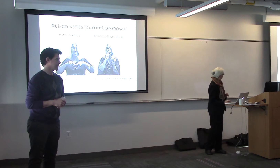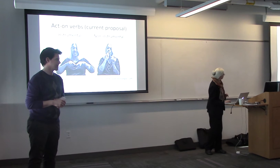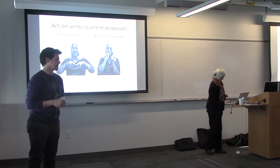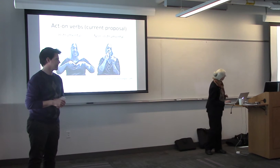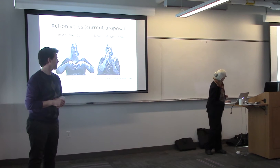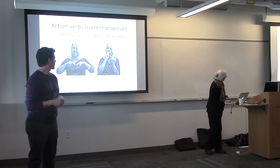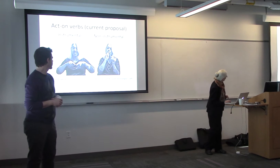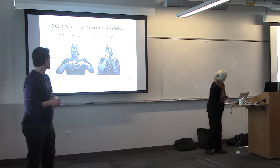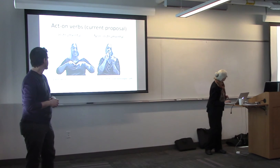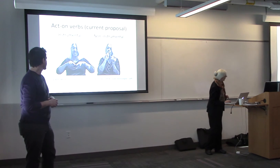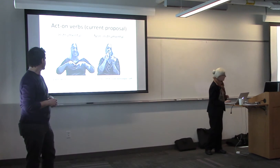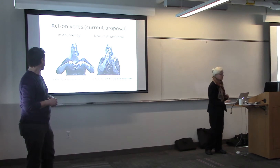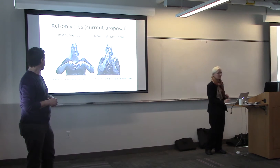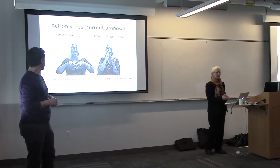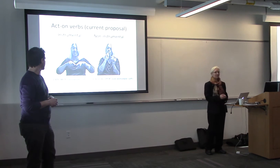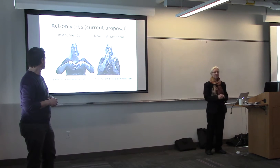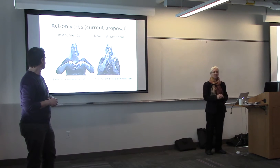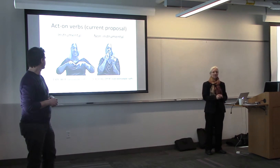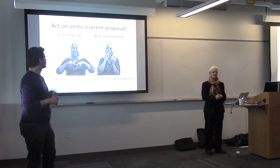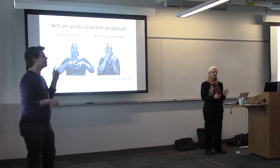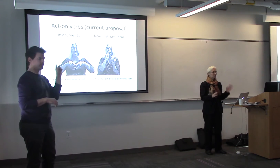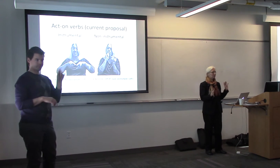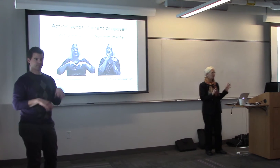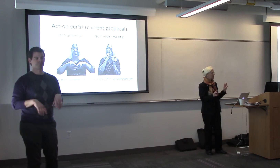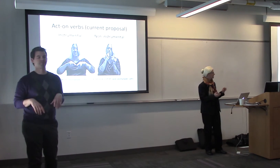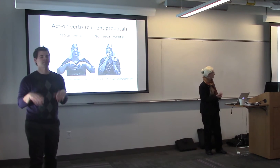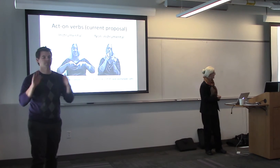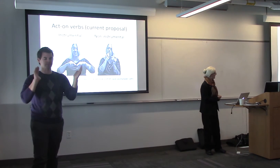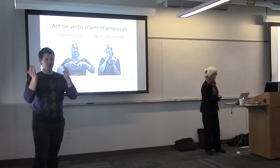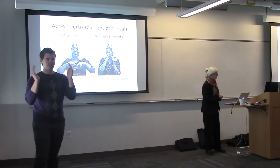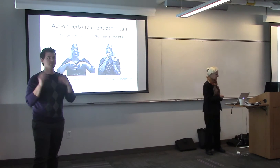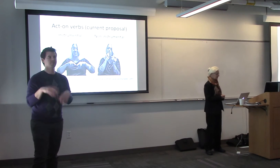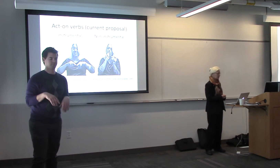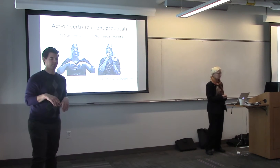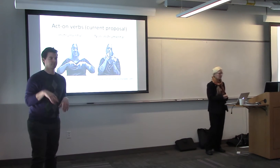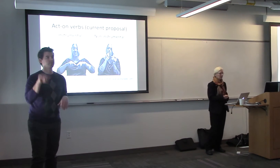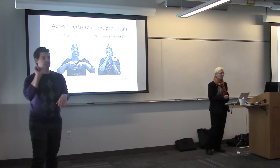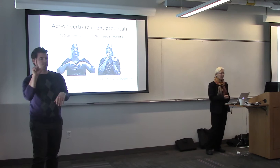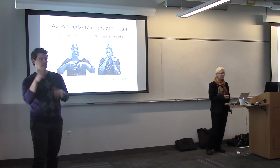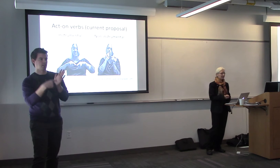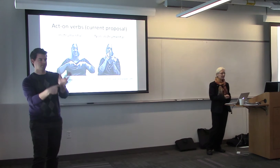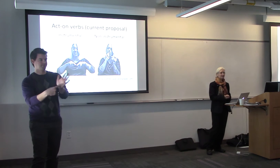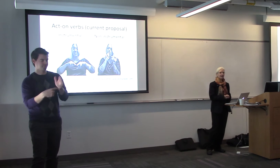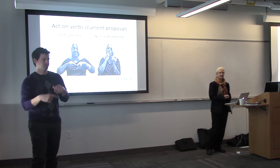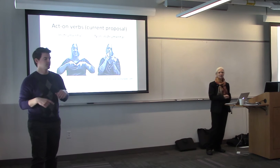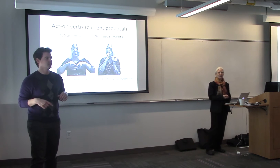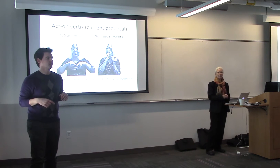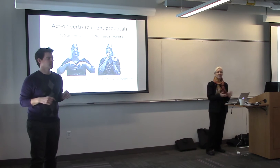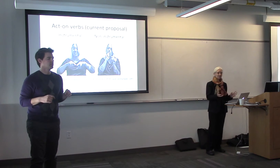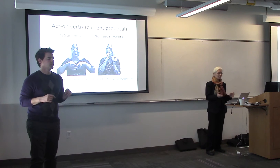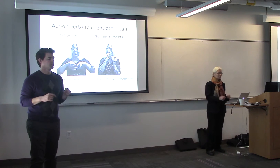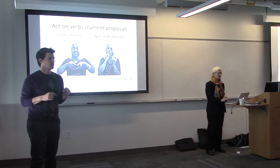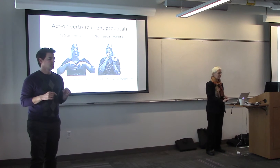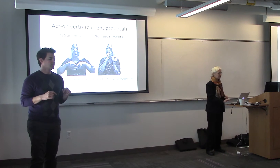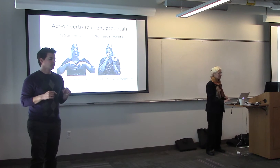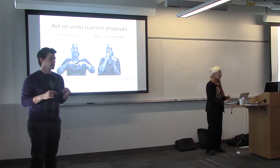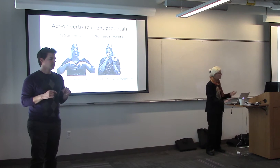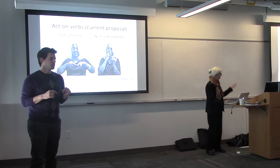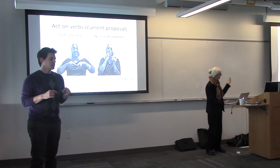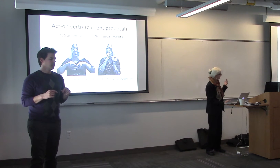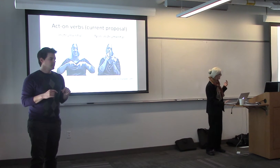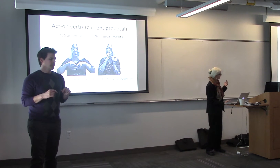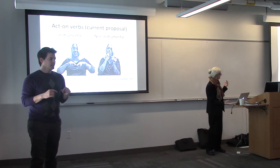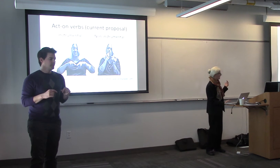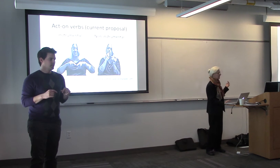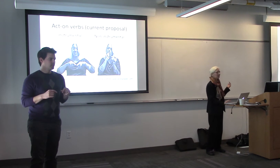And here we see a contrast in two forms in ASL that take advantage of this contrast. So